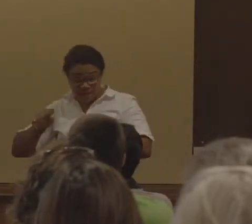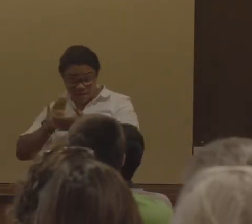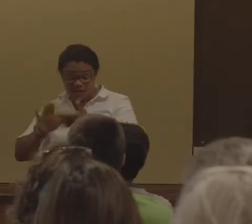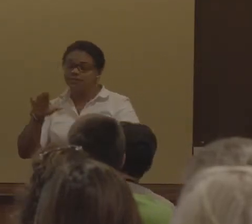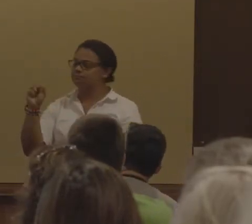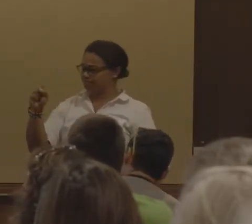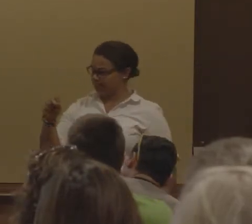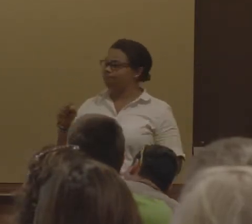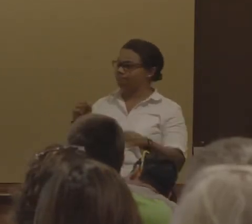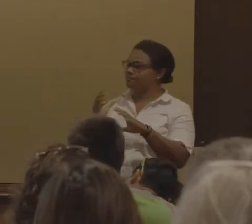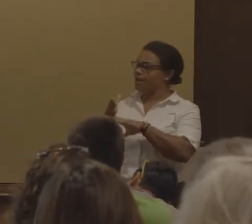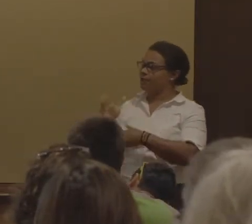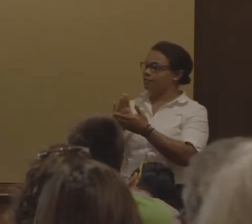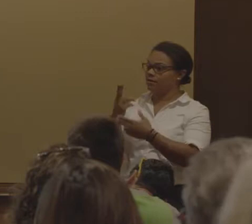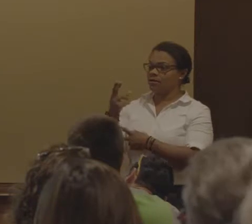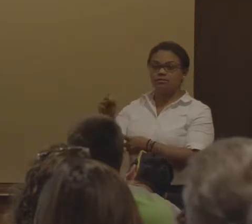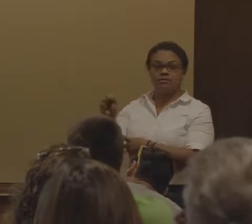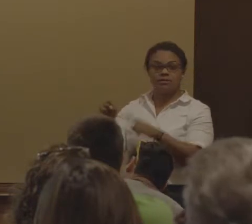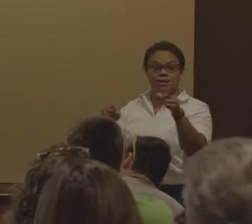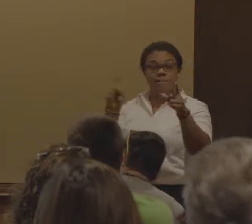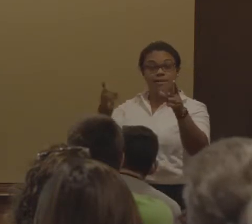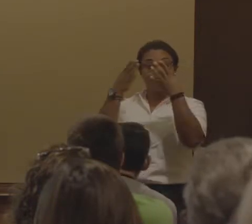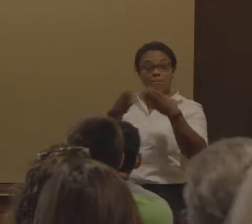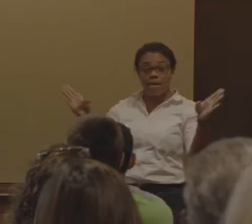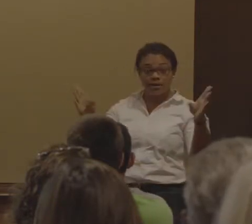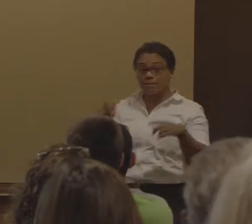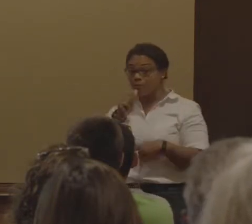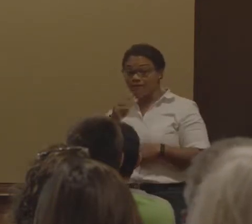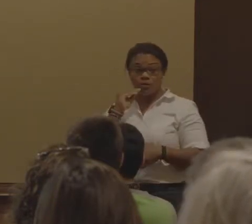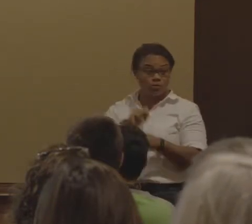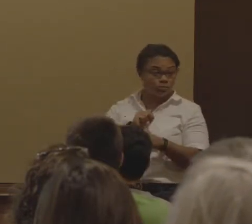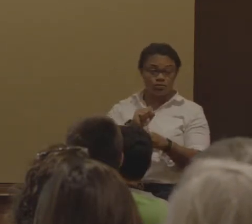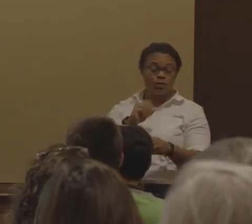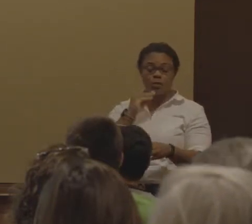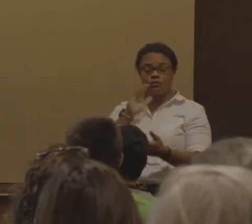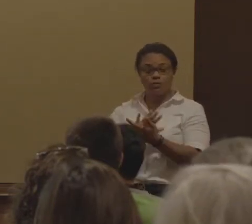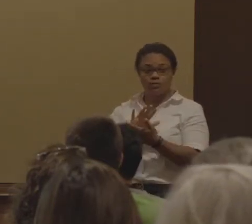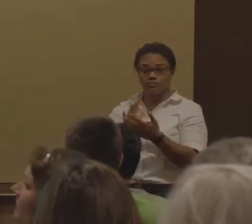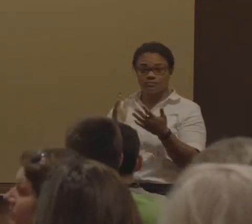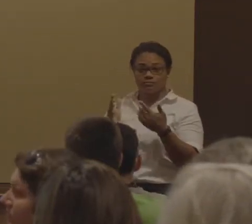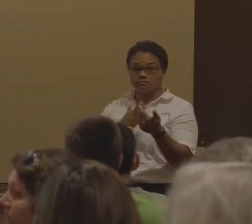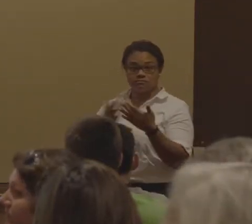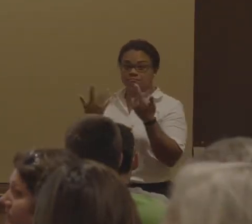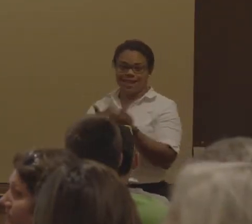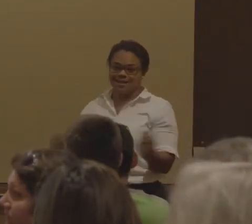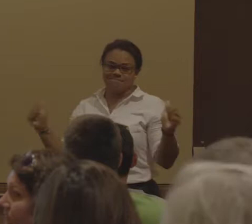Yes, it could be post-secondary. does it have to be public or is it private or homeschool? Any of them? Doesn't matter, any of the schools. Yes.